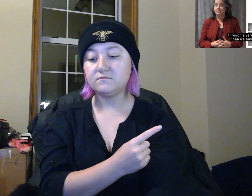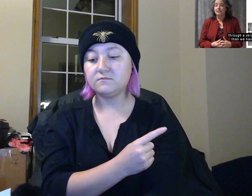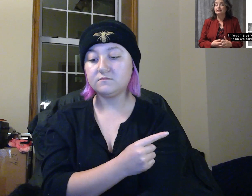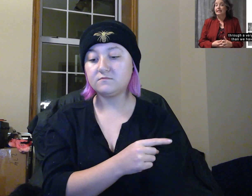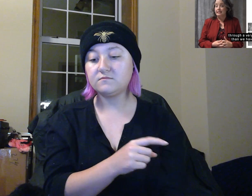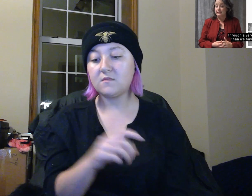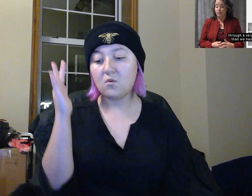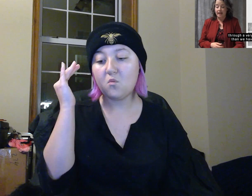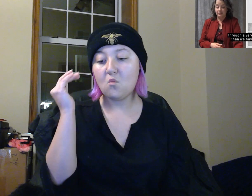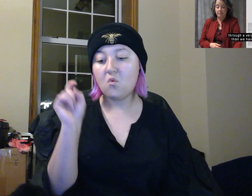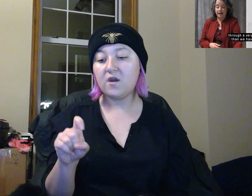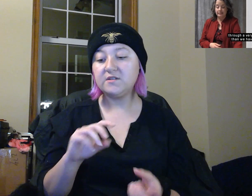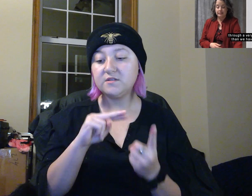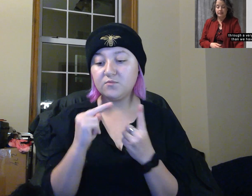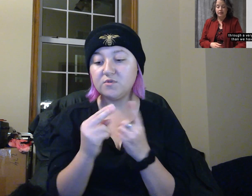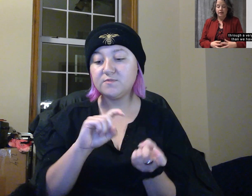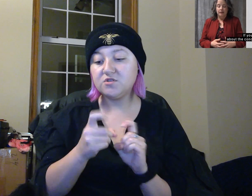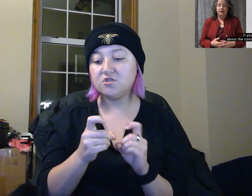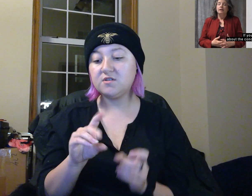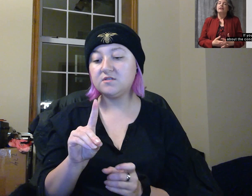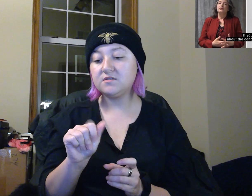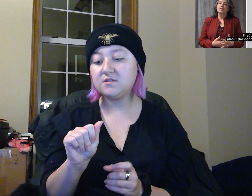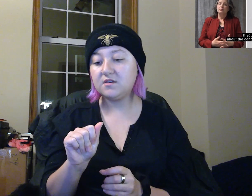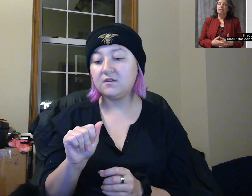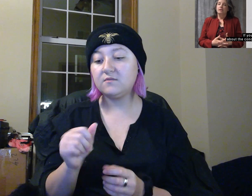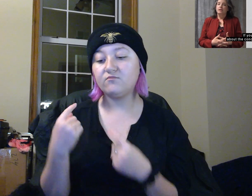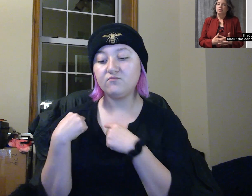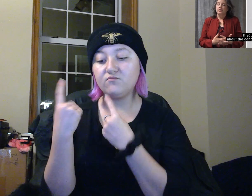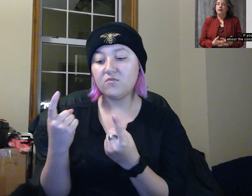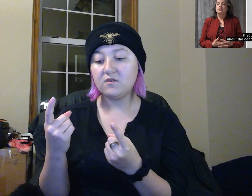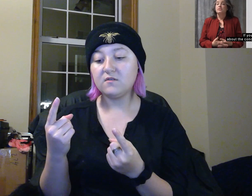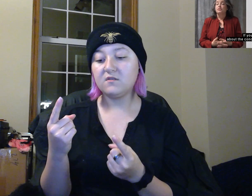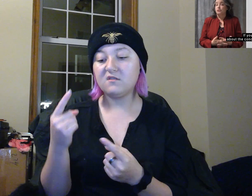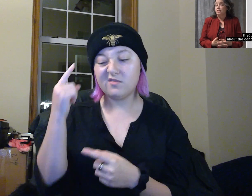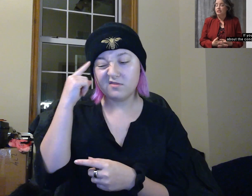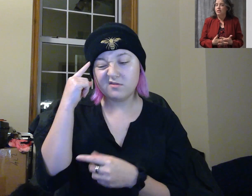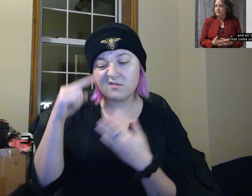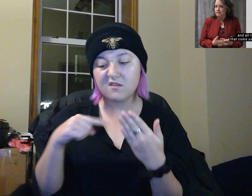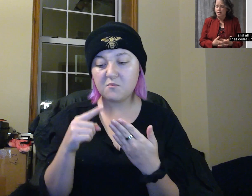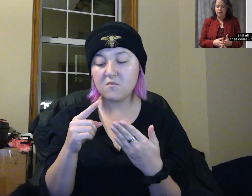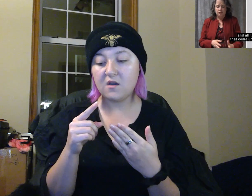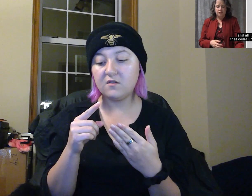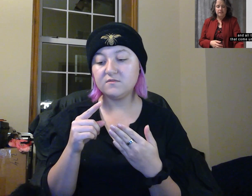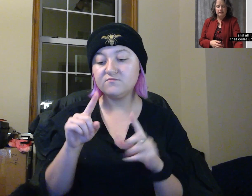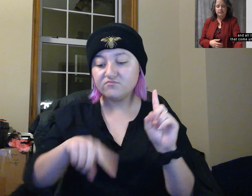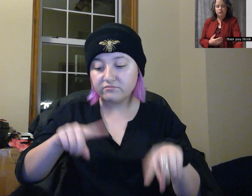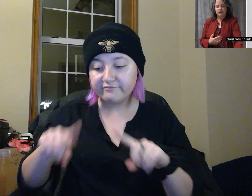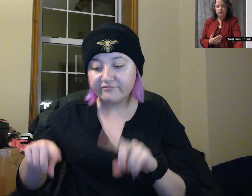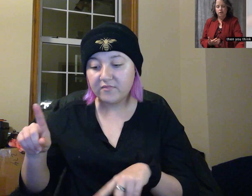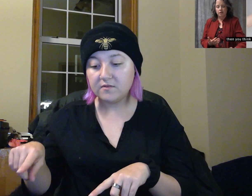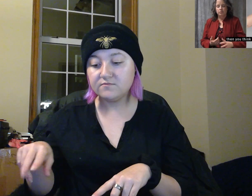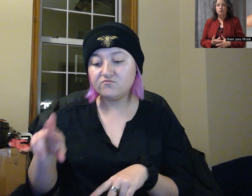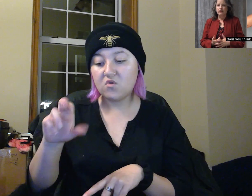very different lens than we have in the past. If you think about the concept of diversity and all the things that come under diversity, then